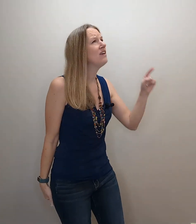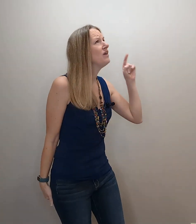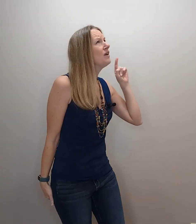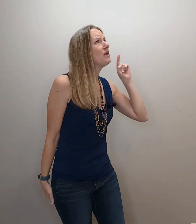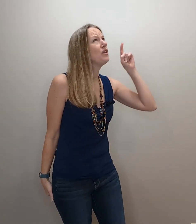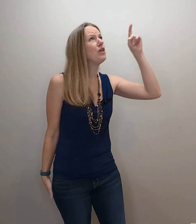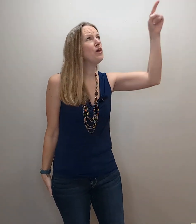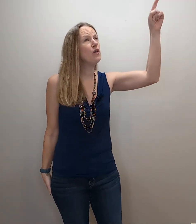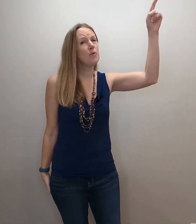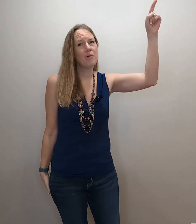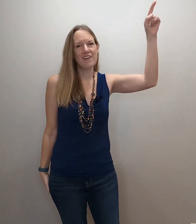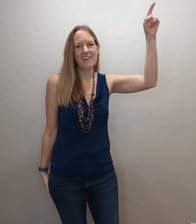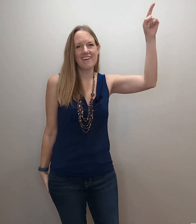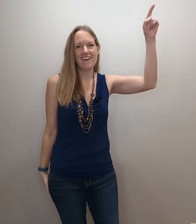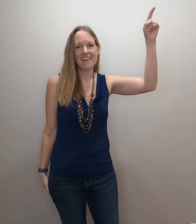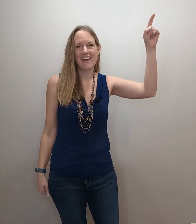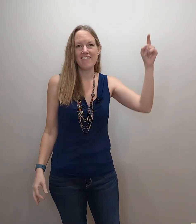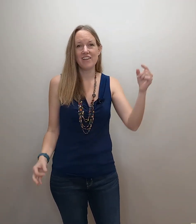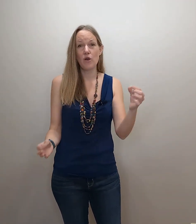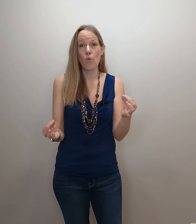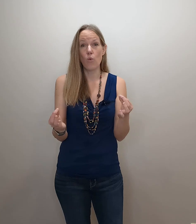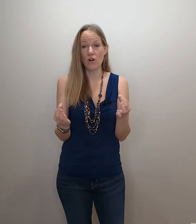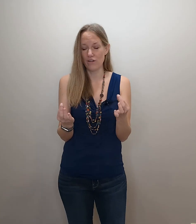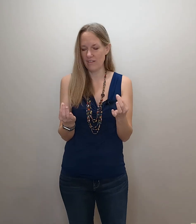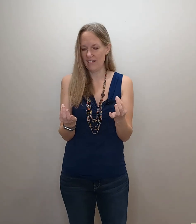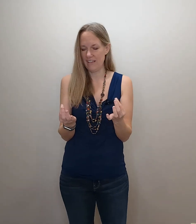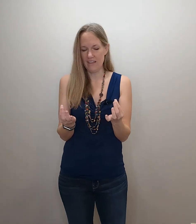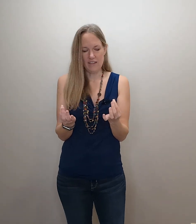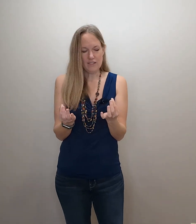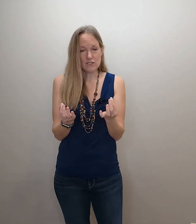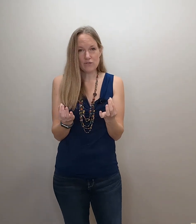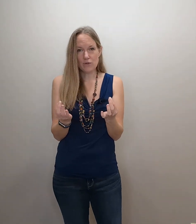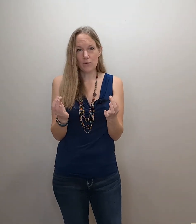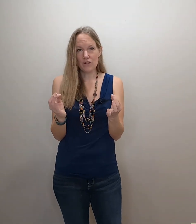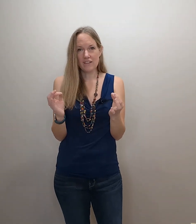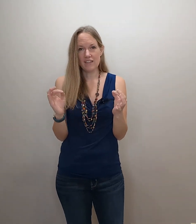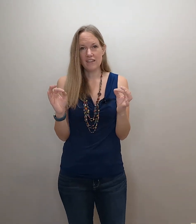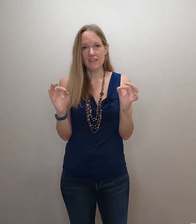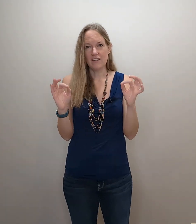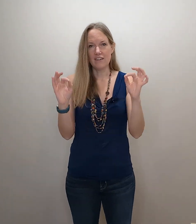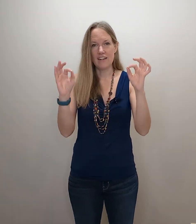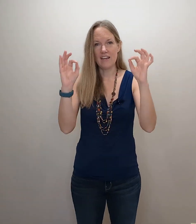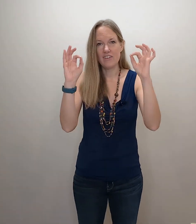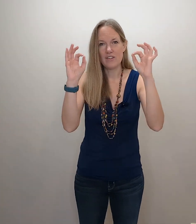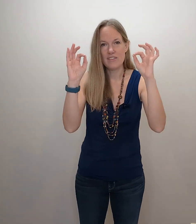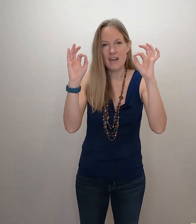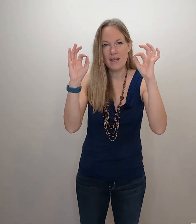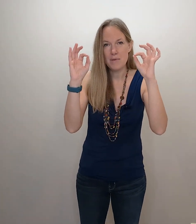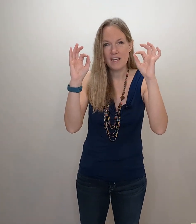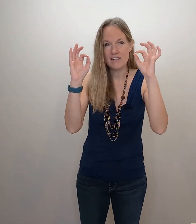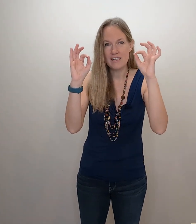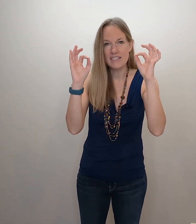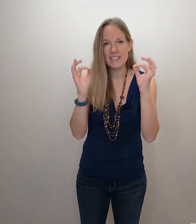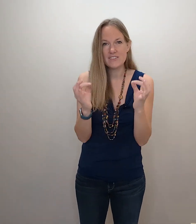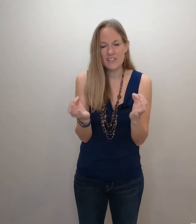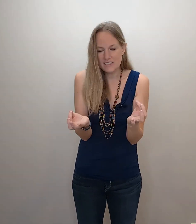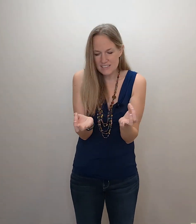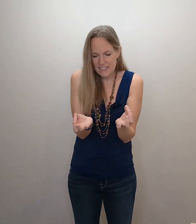You, pointing to God in heaven, worthy. So for worthy, You're going to have your thumb and your index fingers